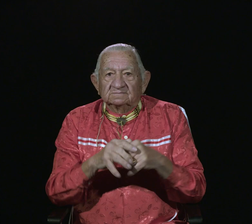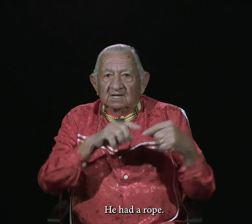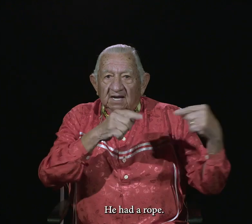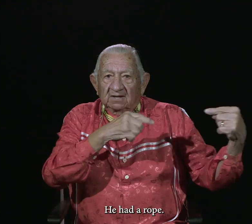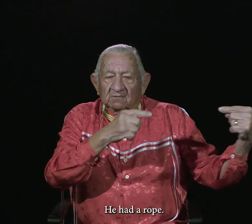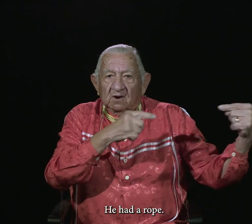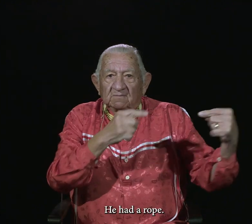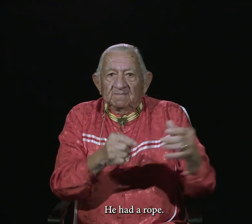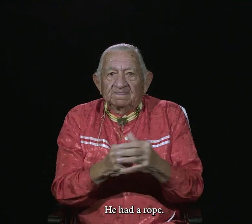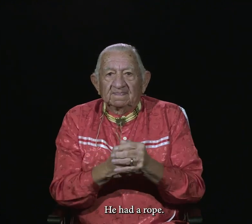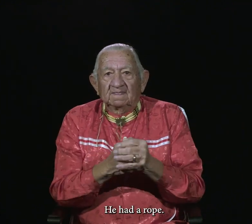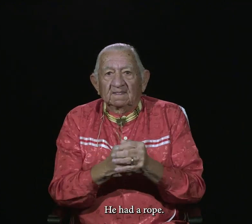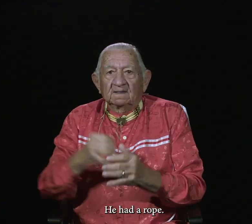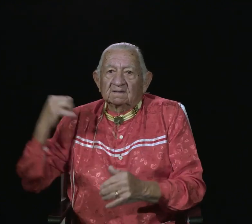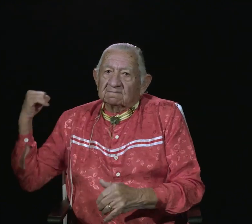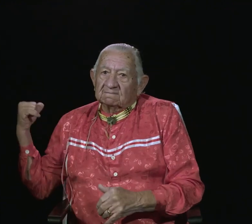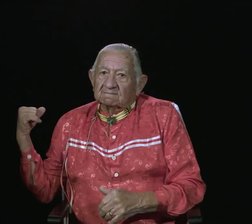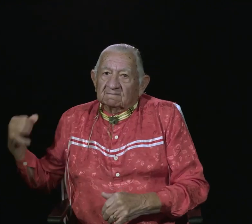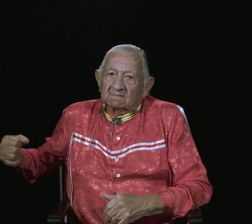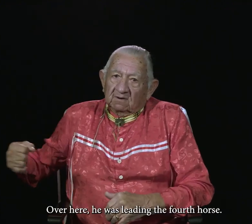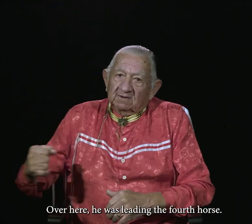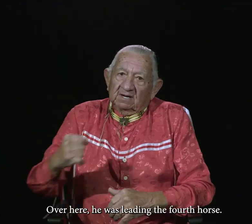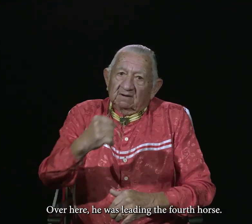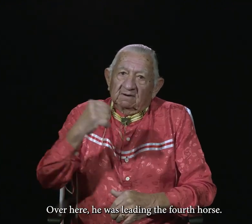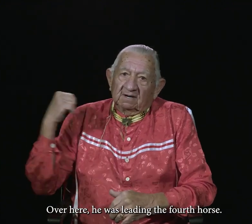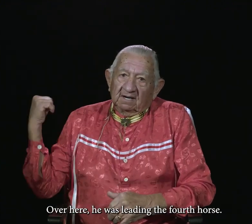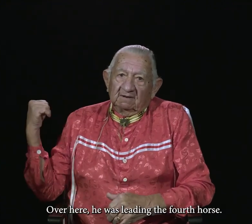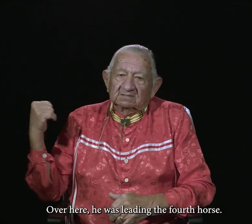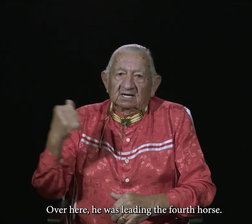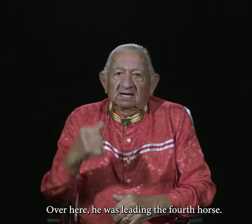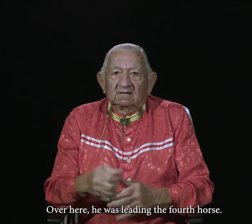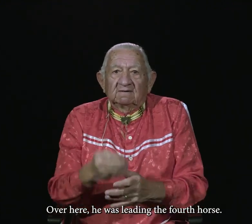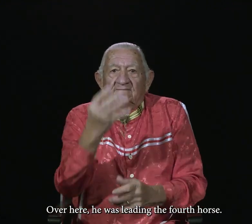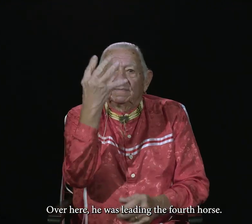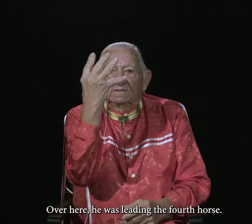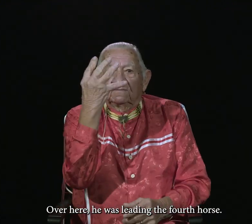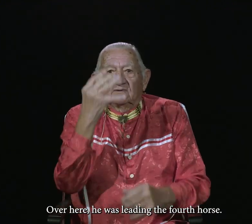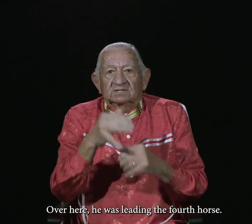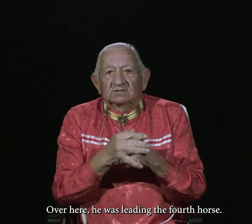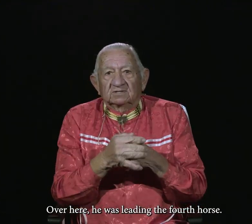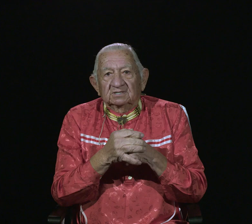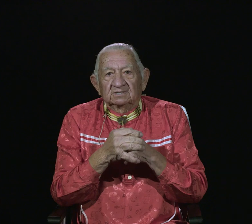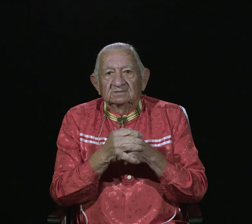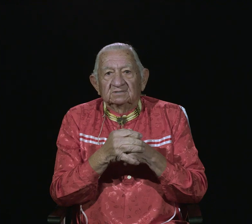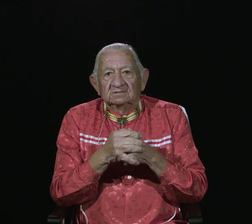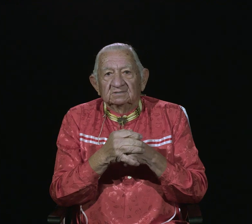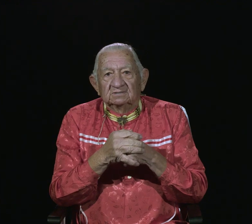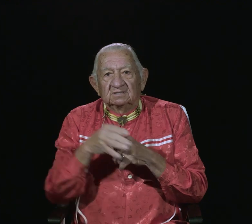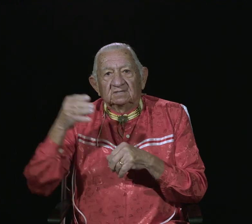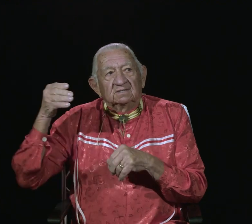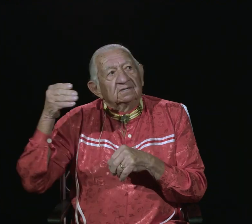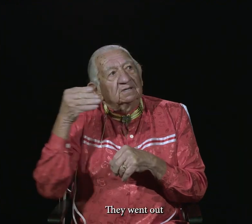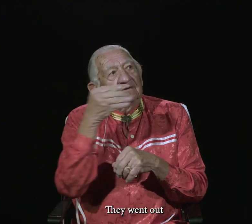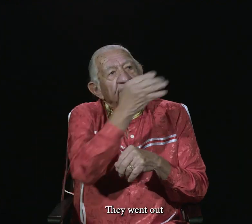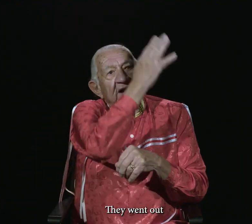he had a rope. Over here, he was leading the fourth horse. They went out